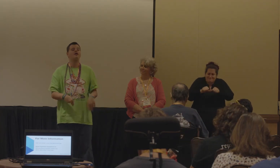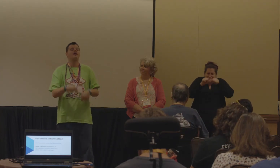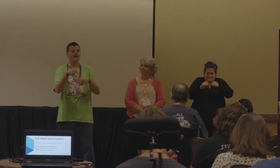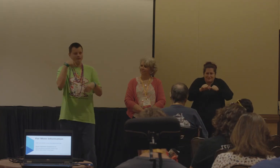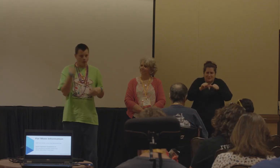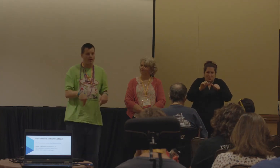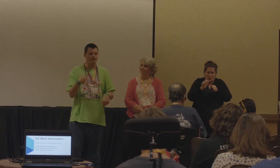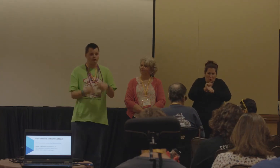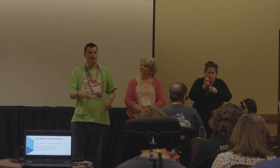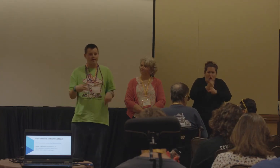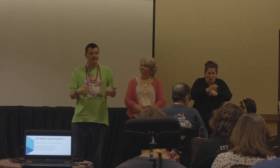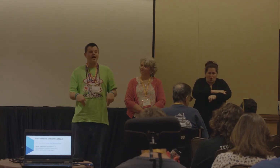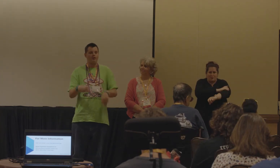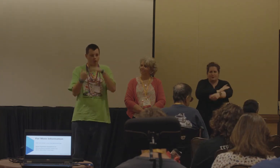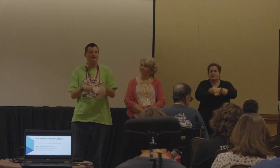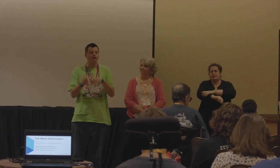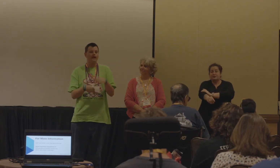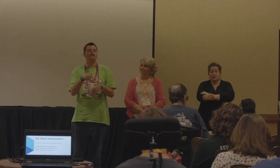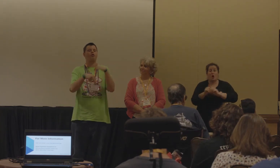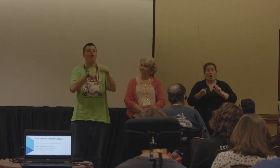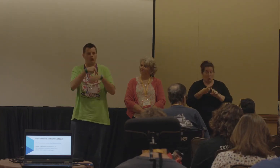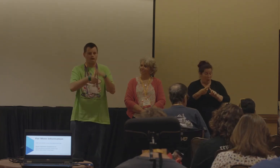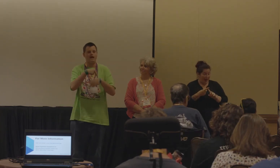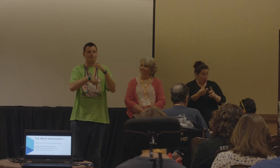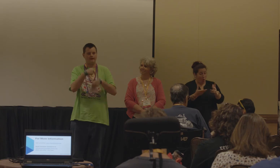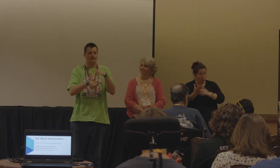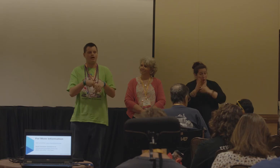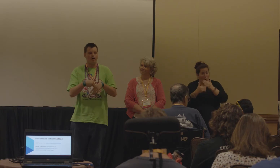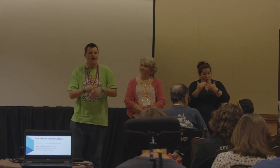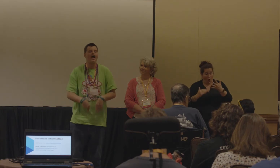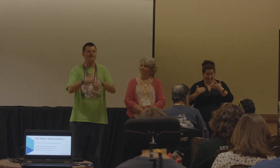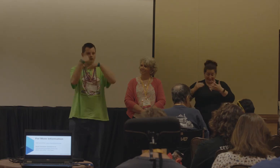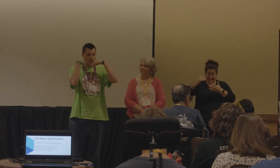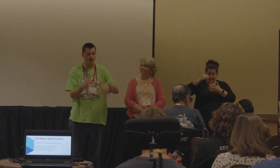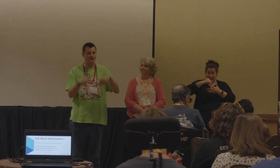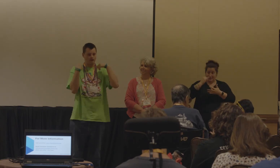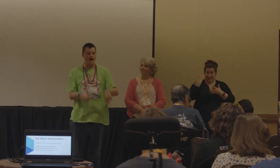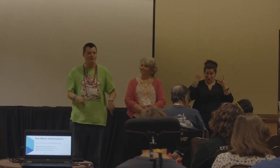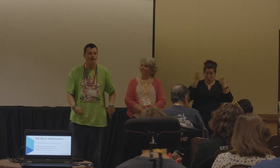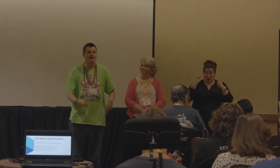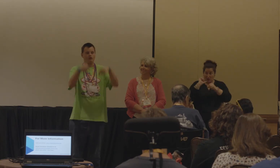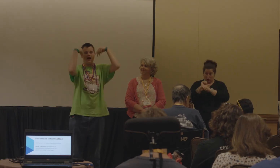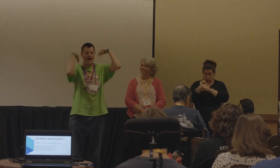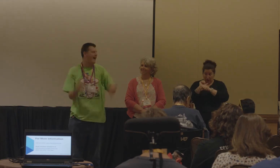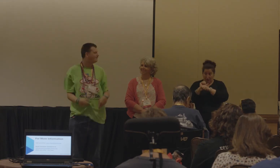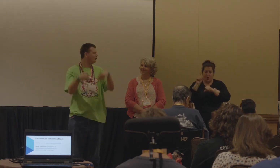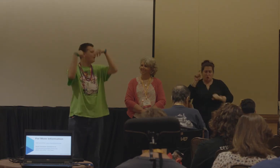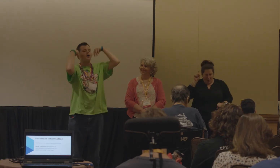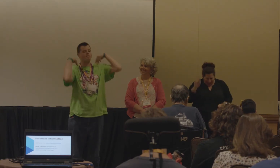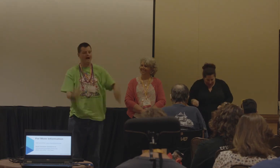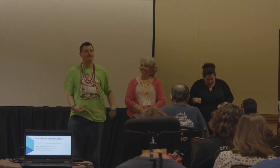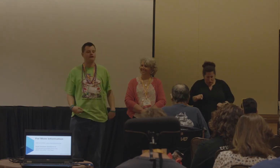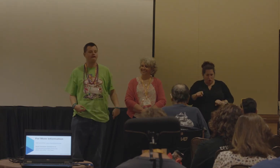appointment. If you wanted to quit, once you get through all the steps you need to go, if you want a job, you have